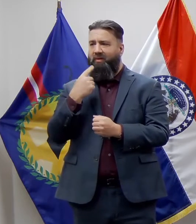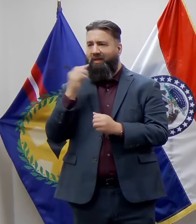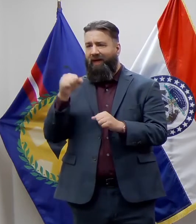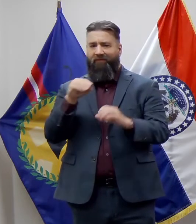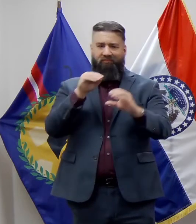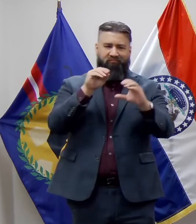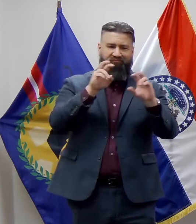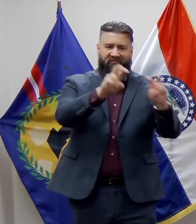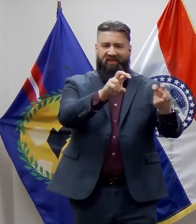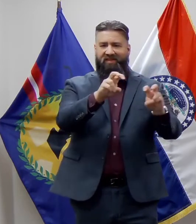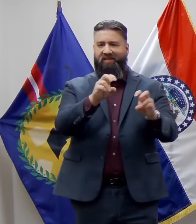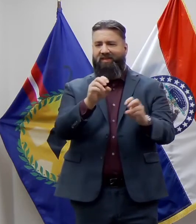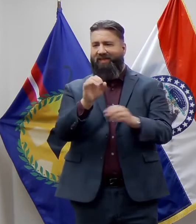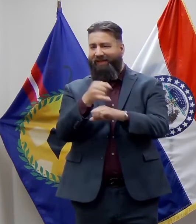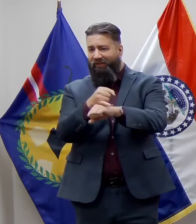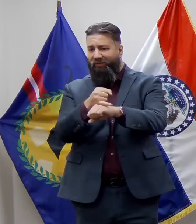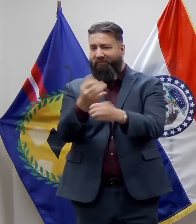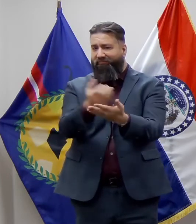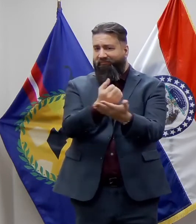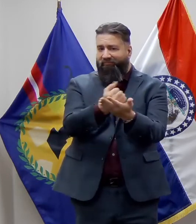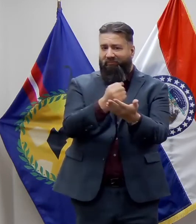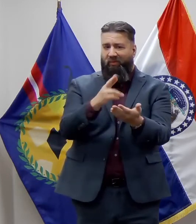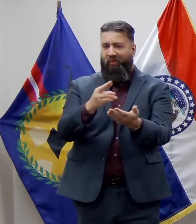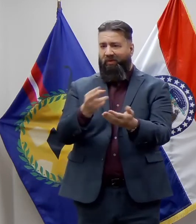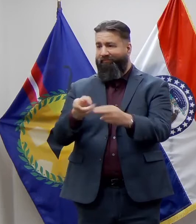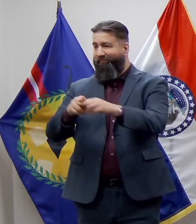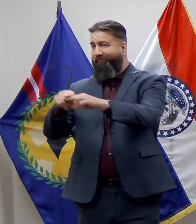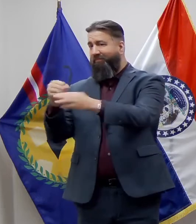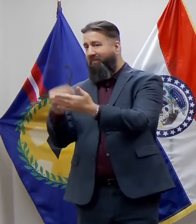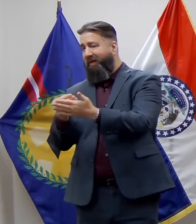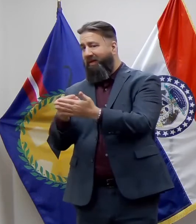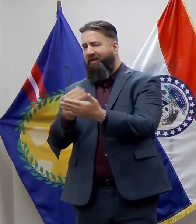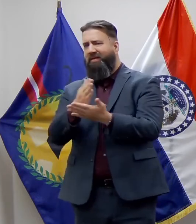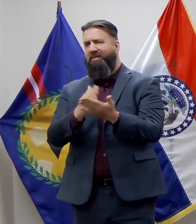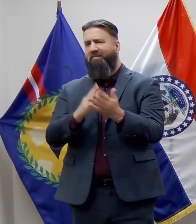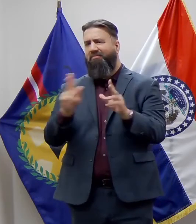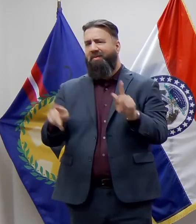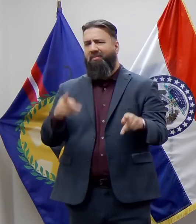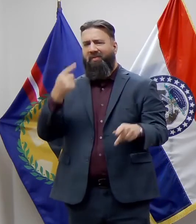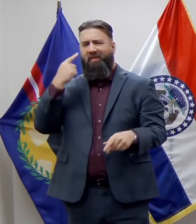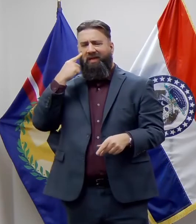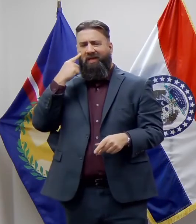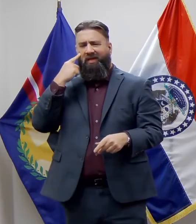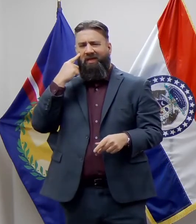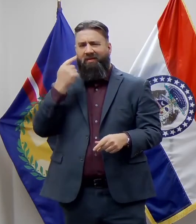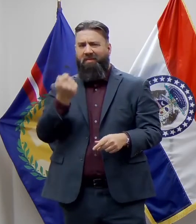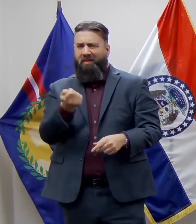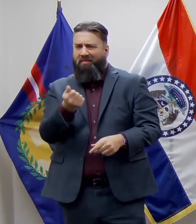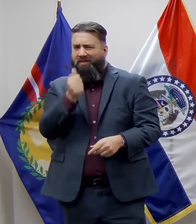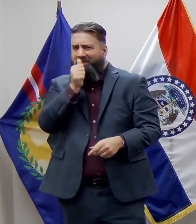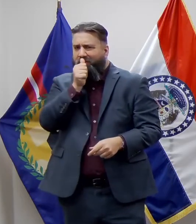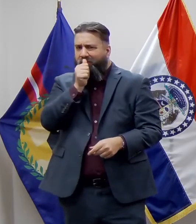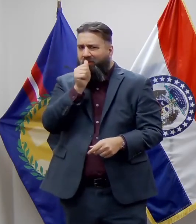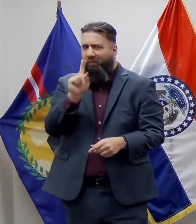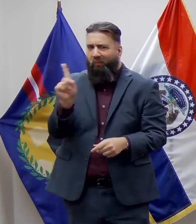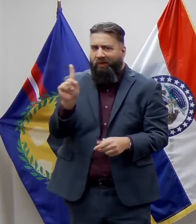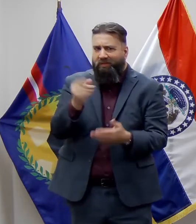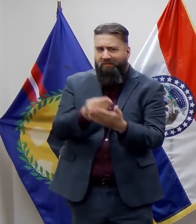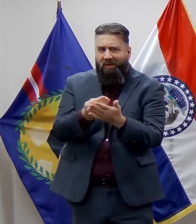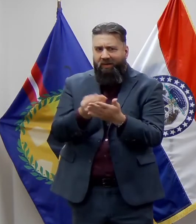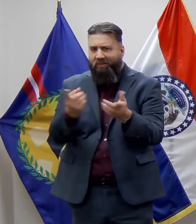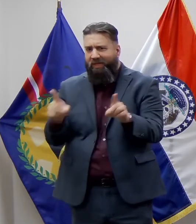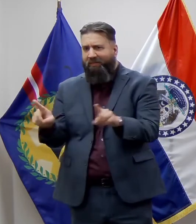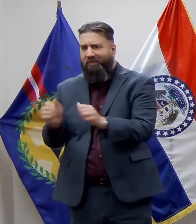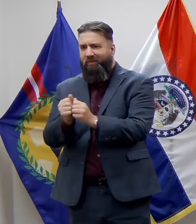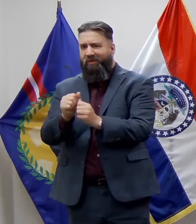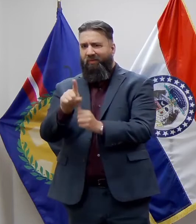being invested at this point or gaining money? Some feel that it might be a little secretive as to what's really happening with